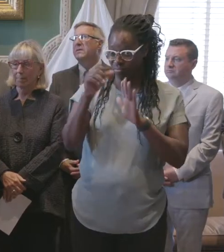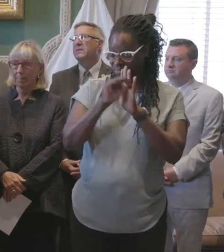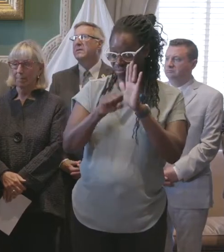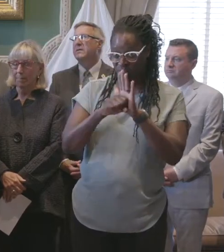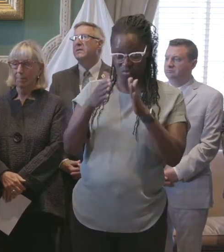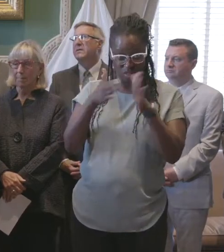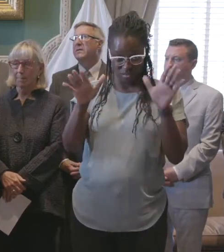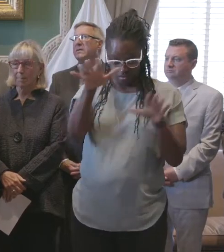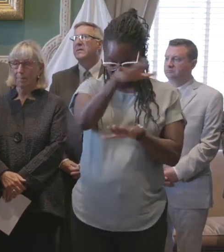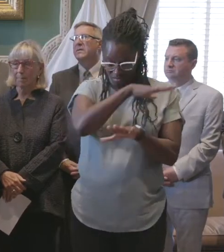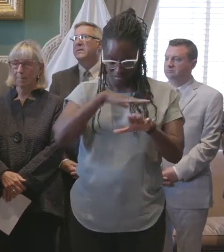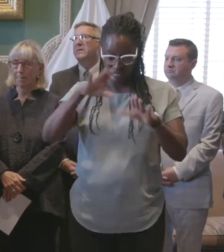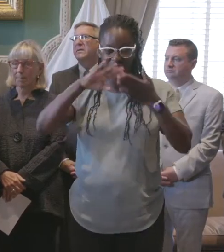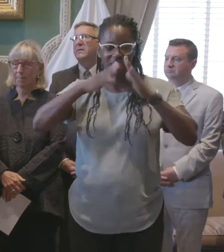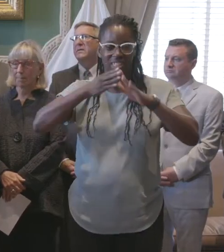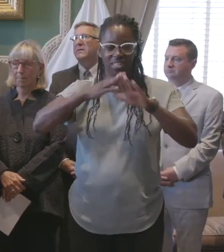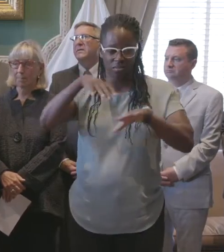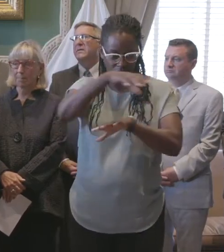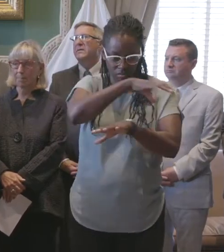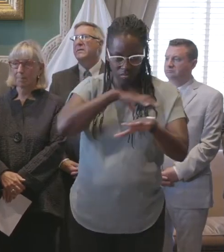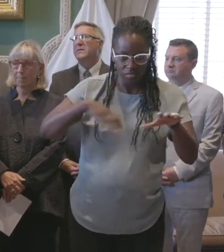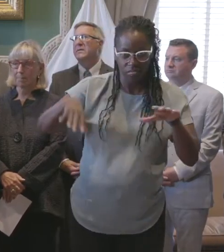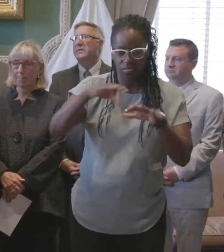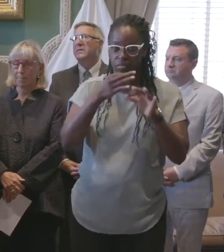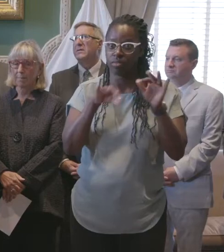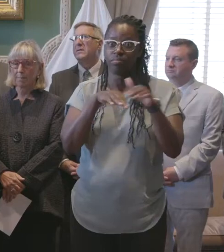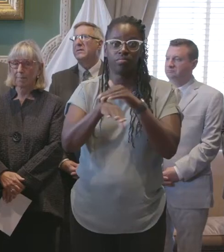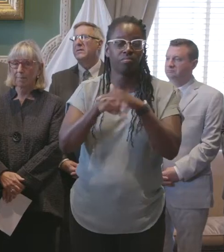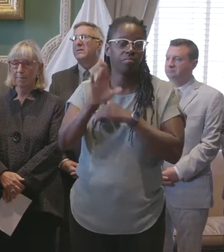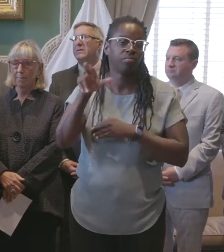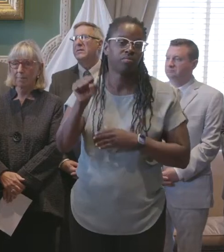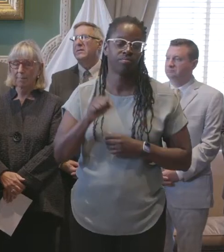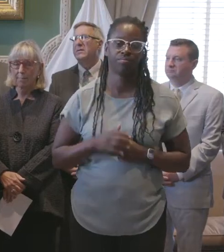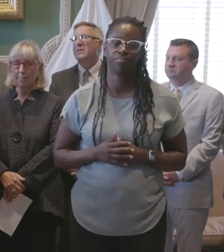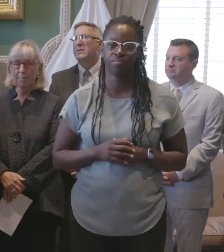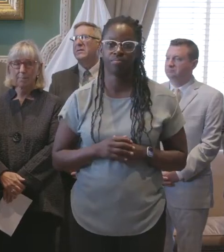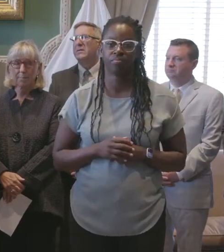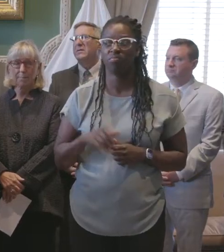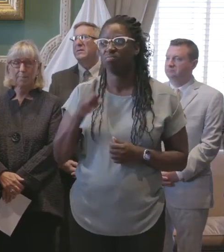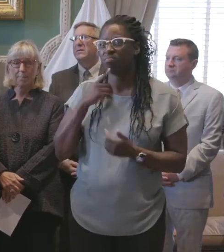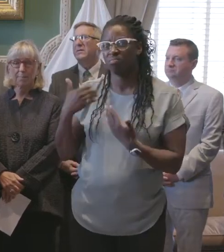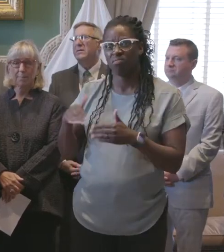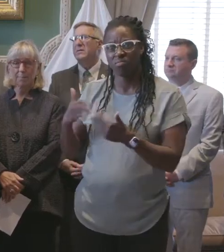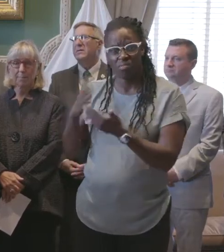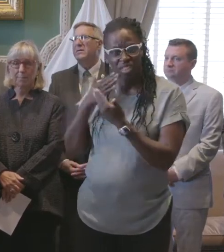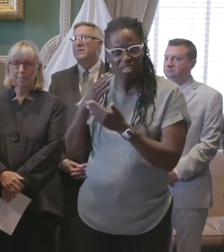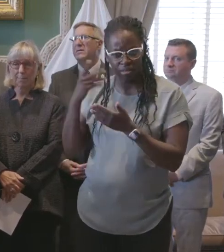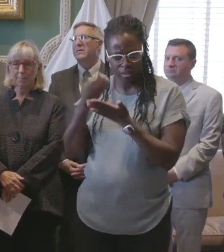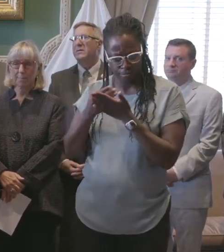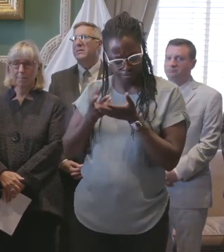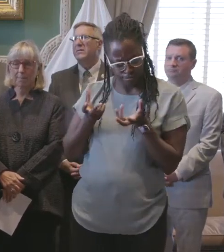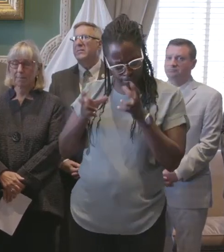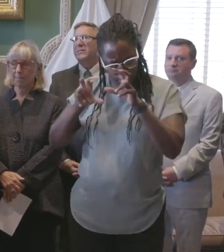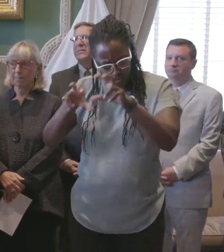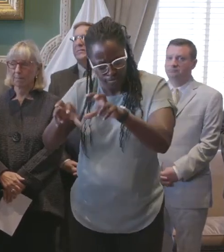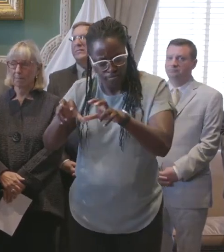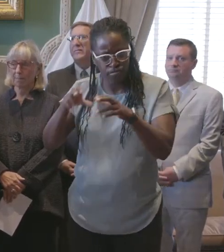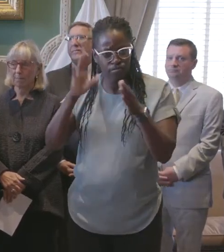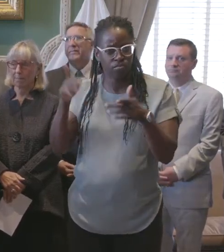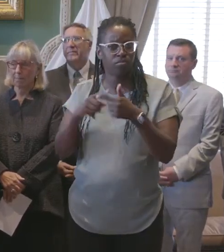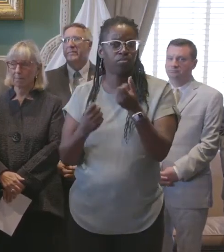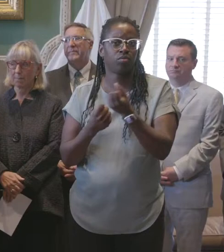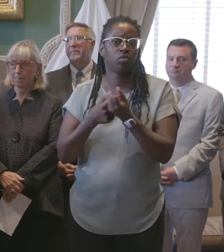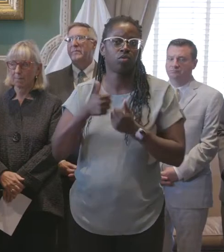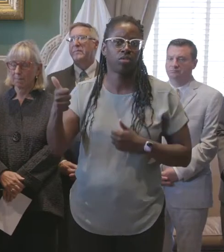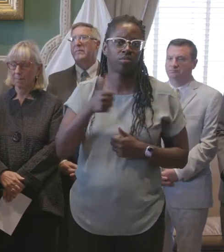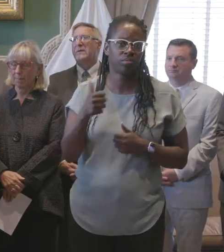members of the House for prioritizing that investment in our regional equity efforts. We're also taking a new step forward